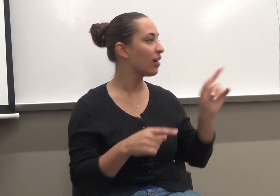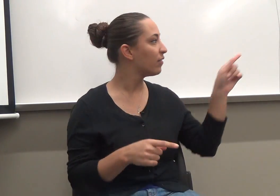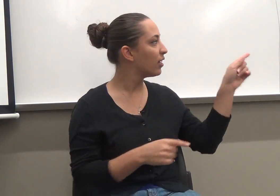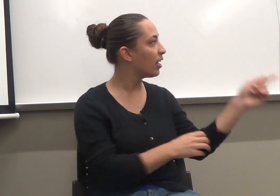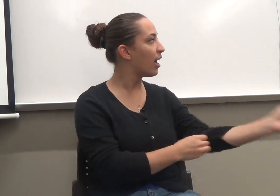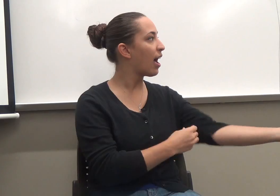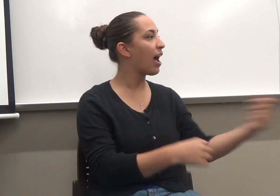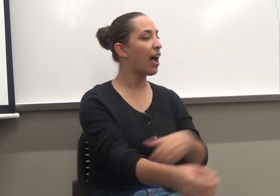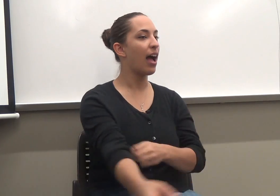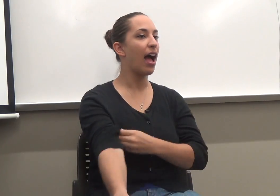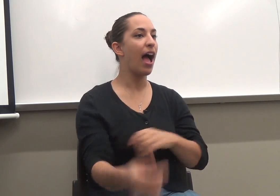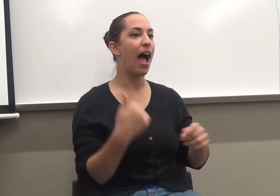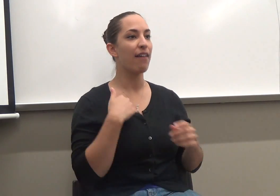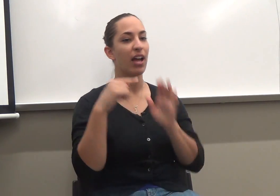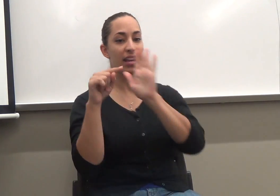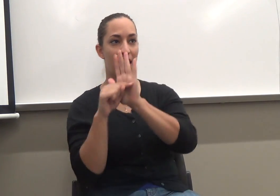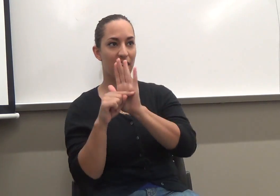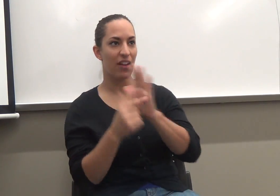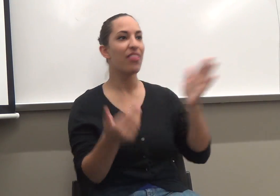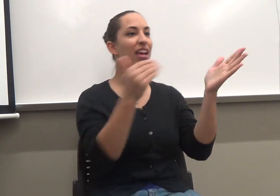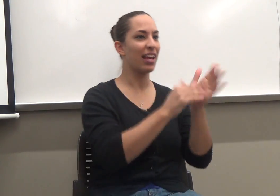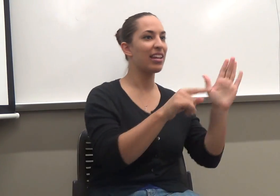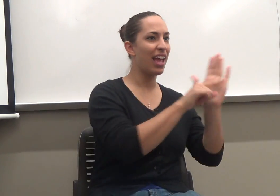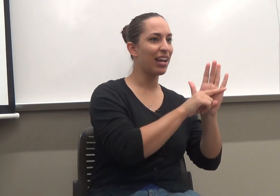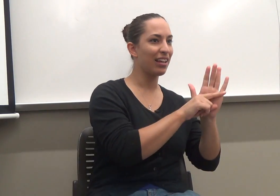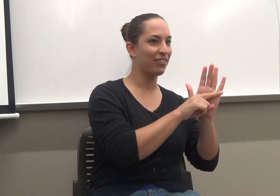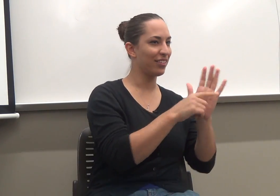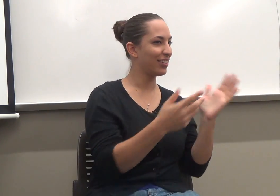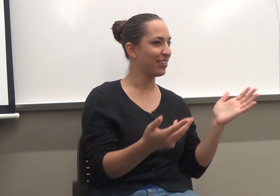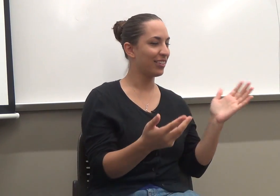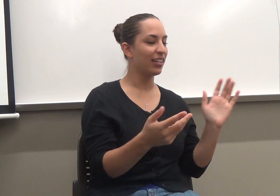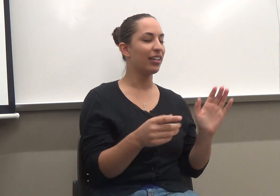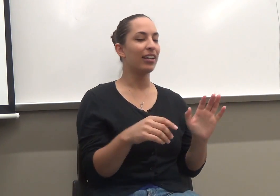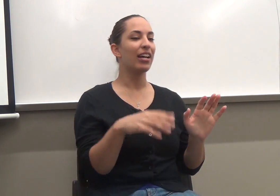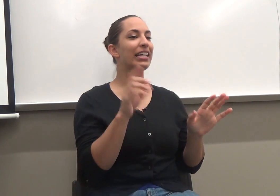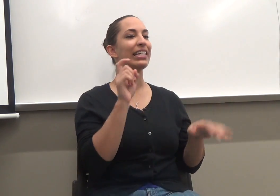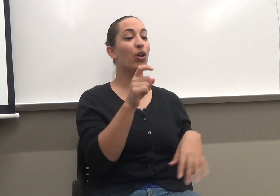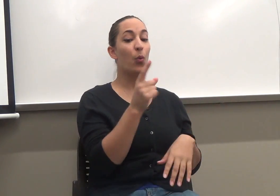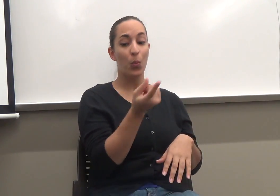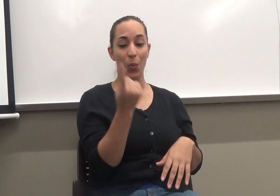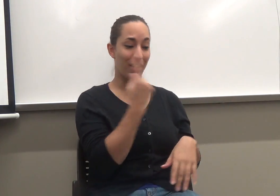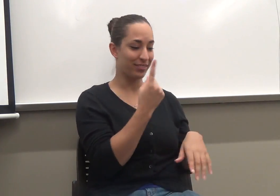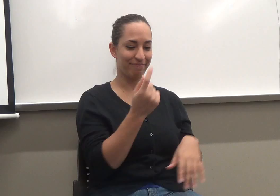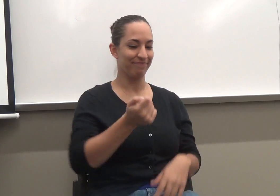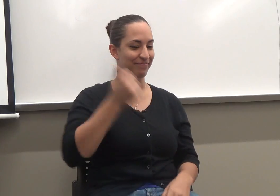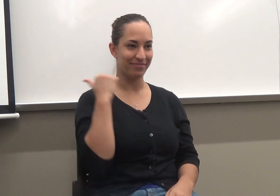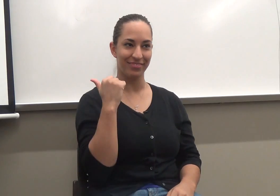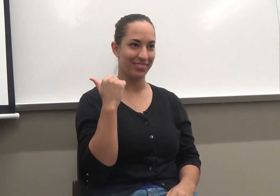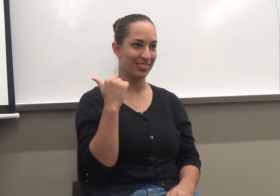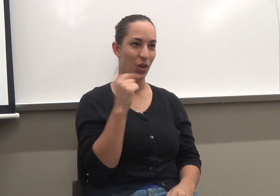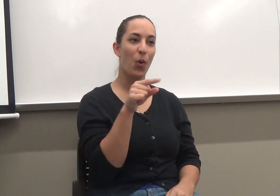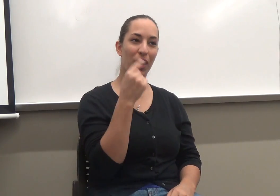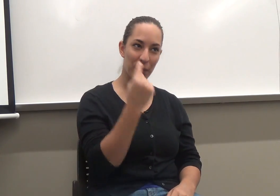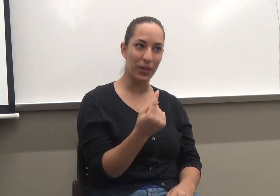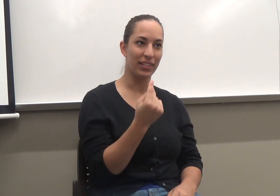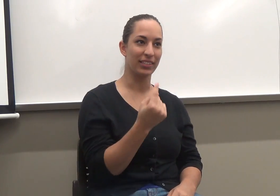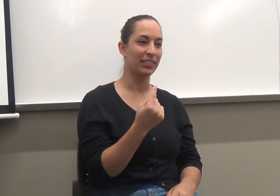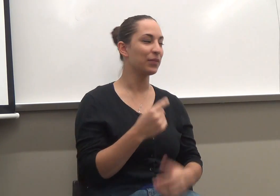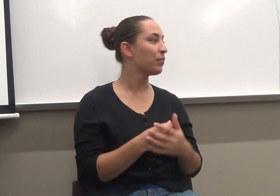negative here and a negative here. So what you got to do is take one of those negatives away. So even though